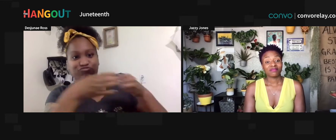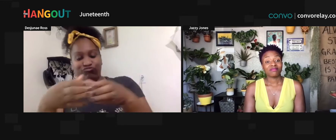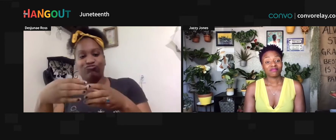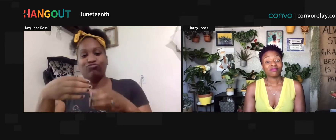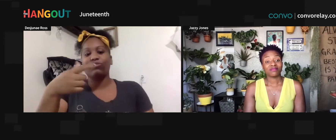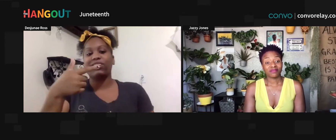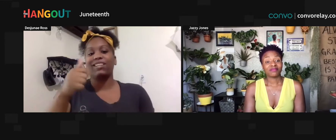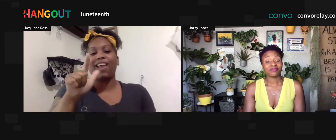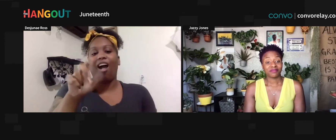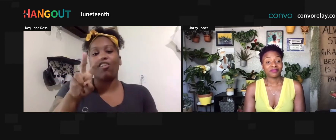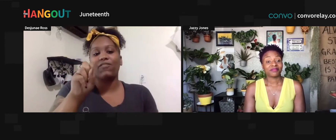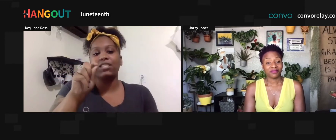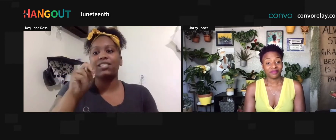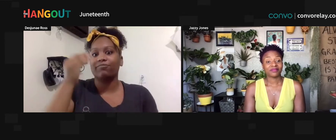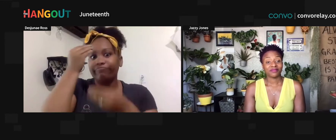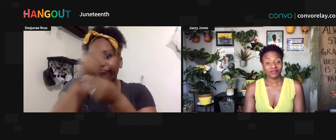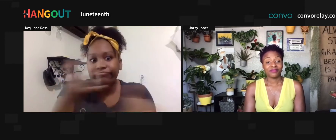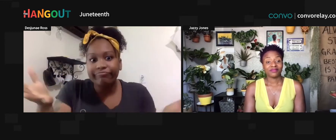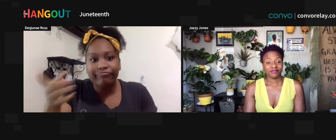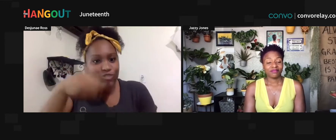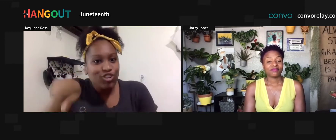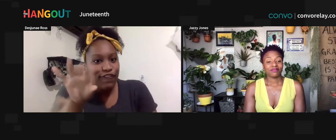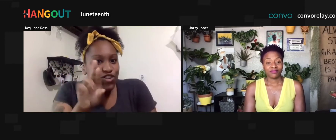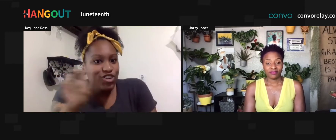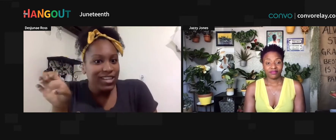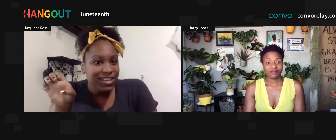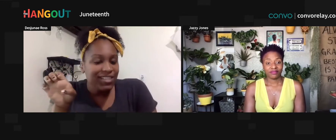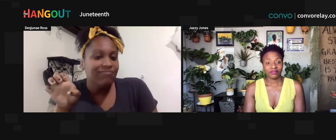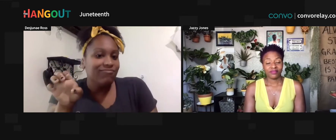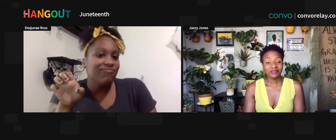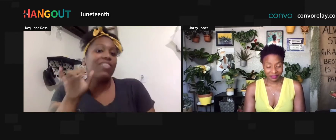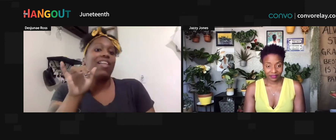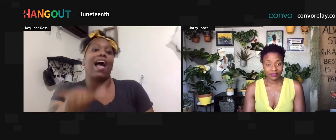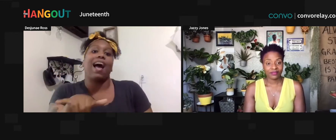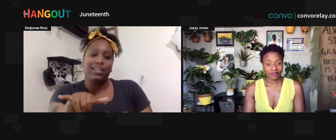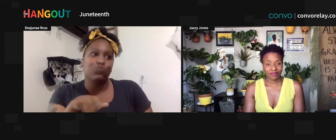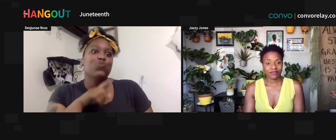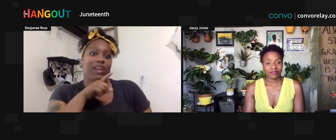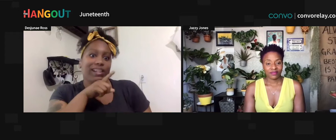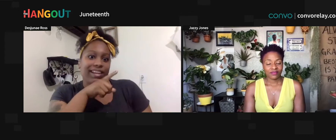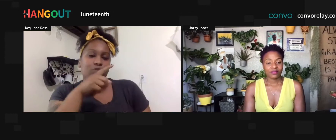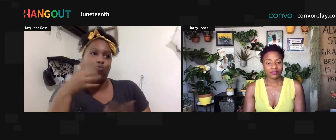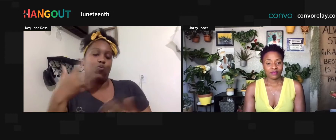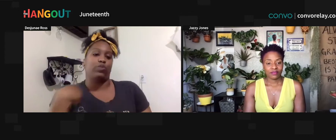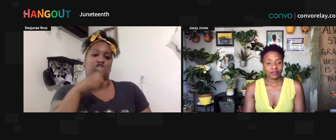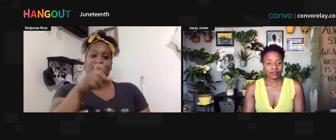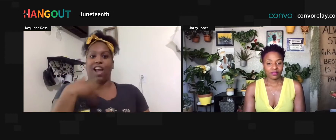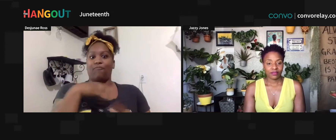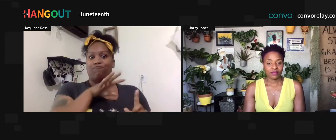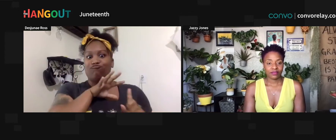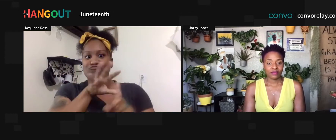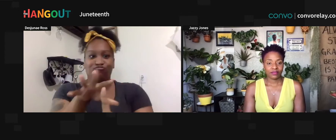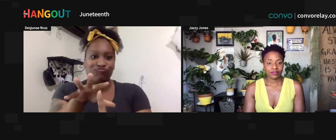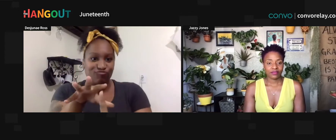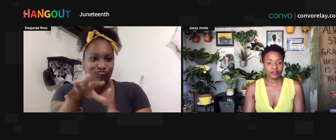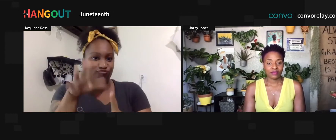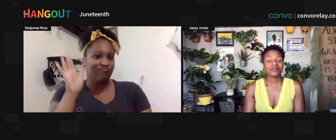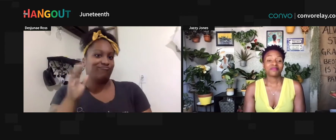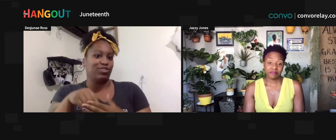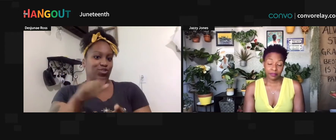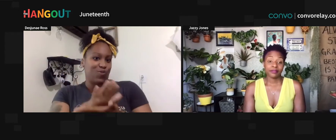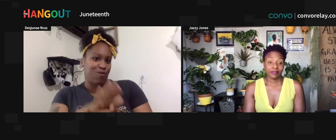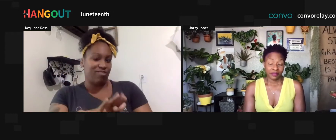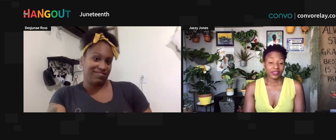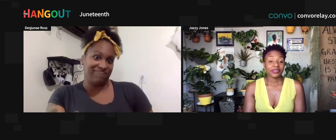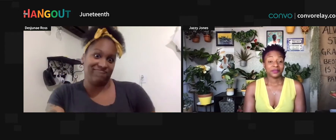other soldiers, who basically, those soldiers went over to Galveston, Texas, and let everyone know that they were now free indeed.